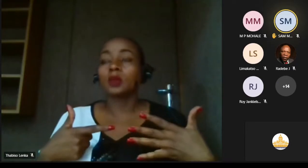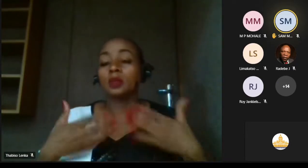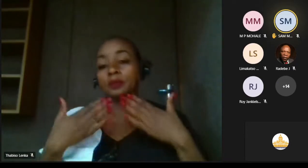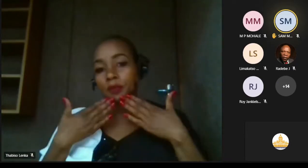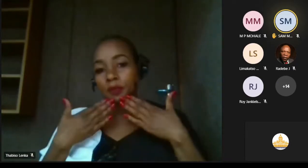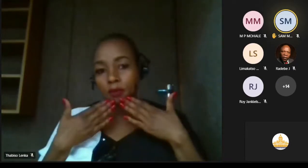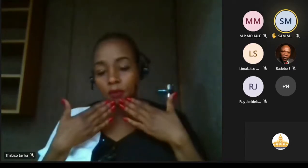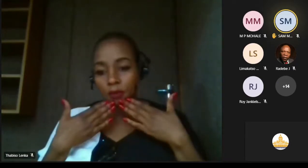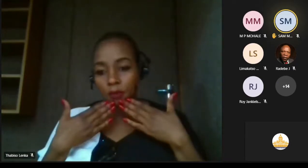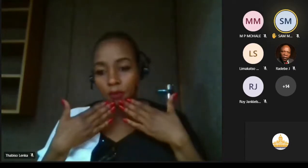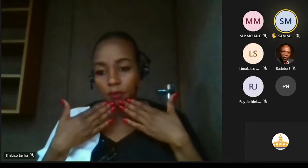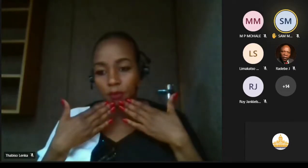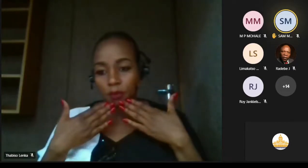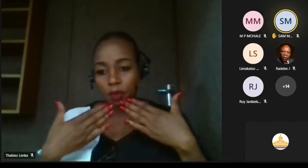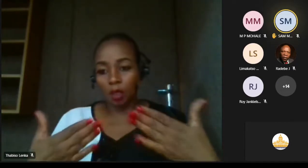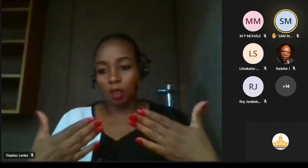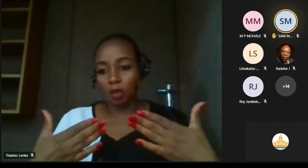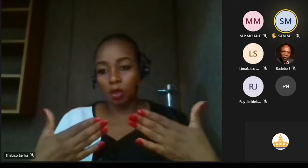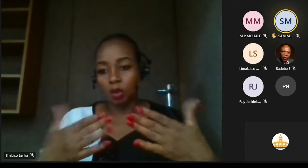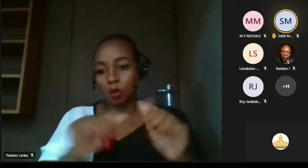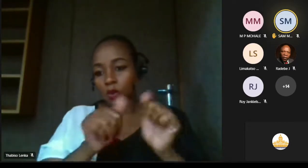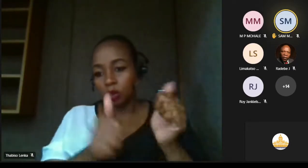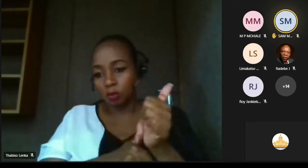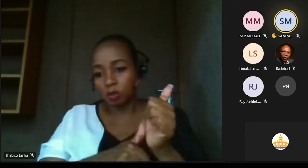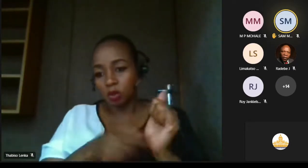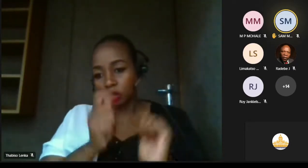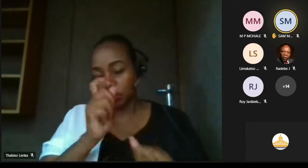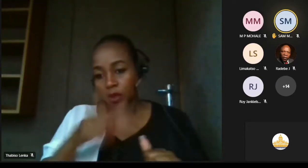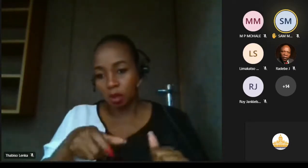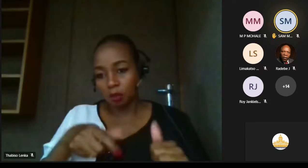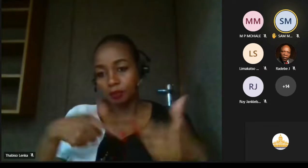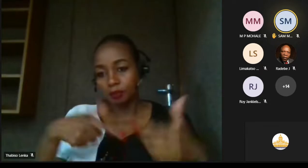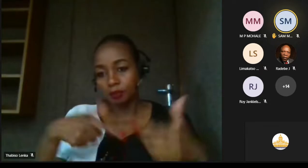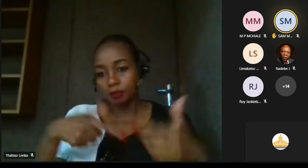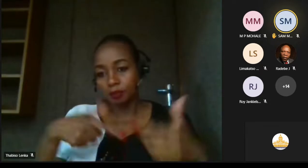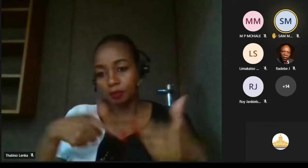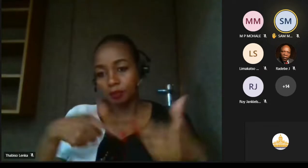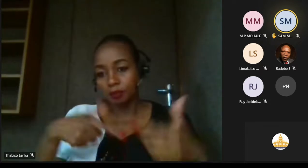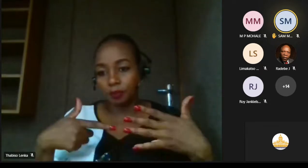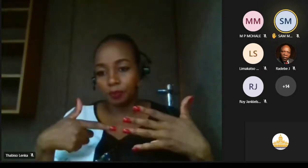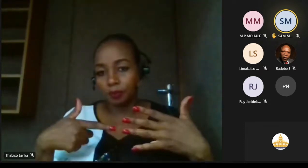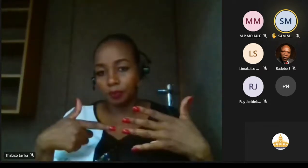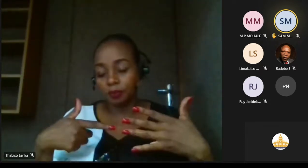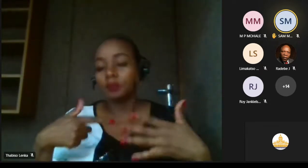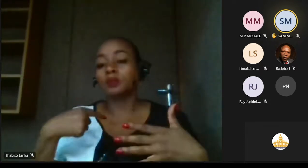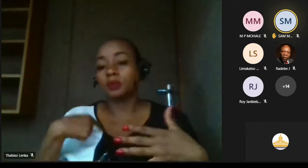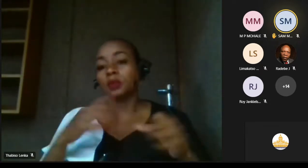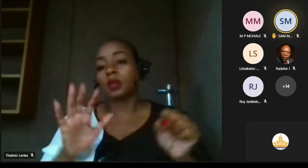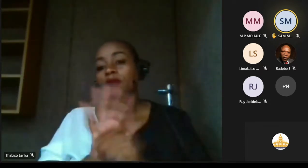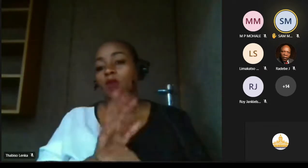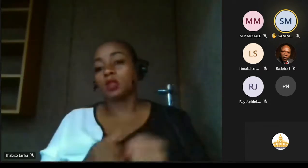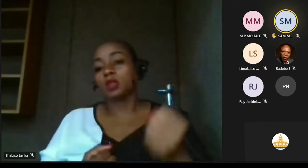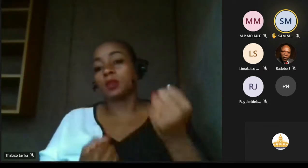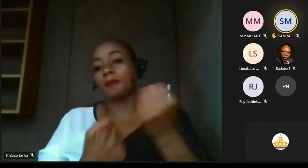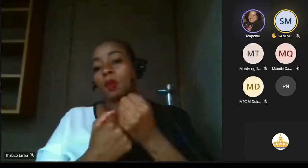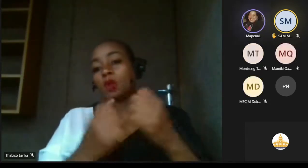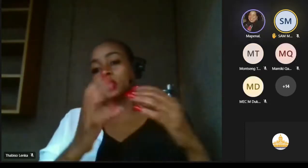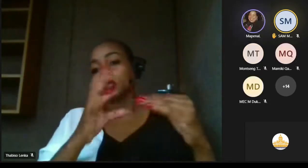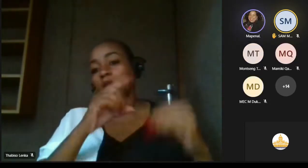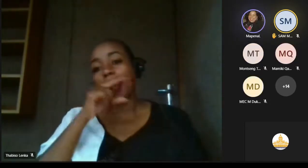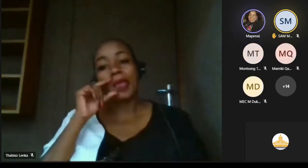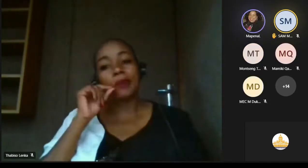Thank you. Honorable Deputy Speaker, Honorable Mapena. I fully support the name of